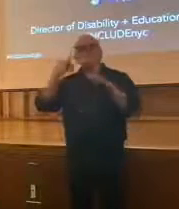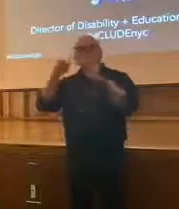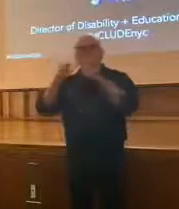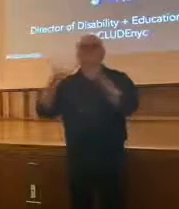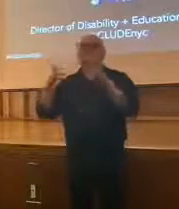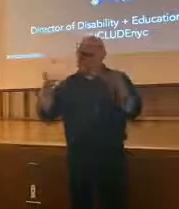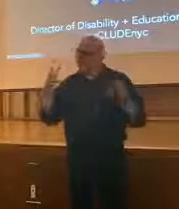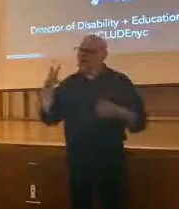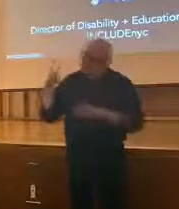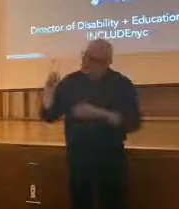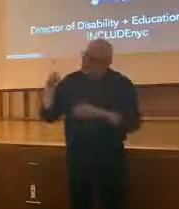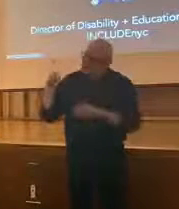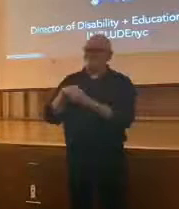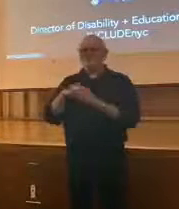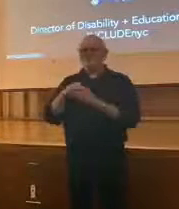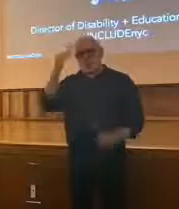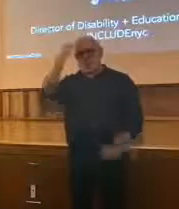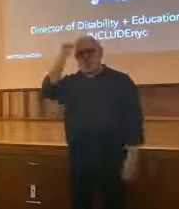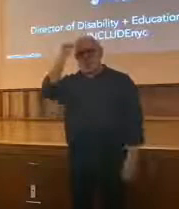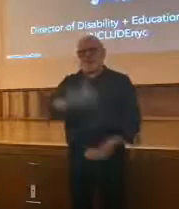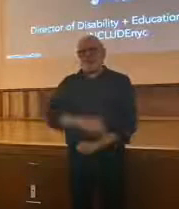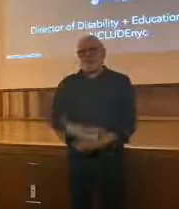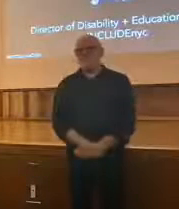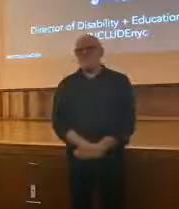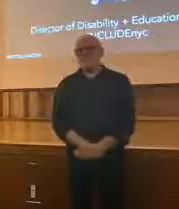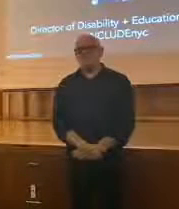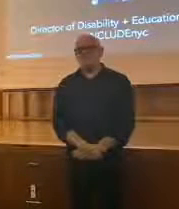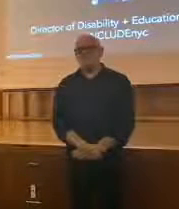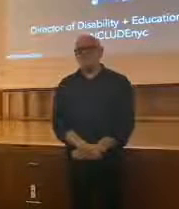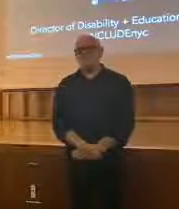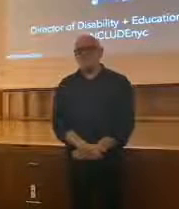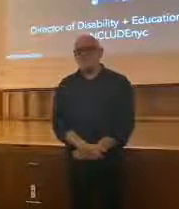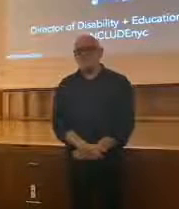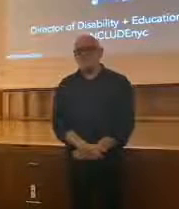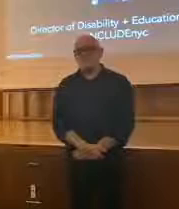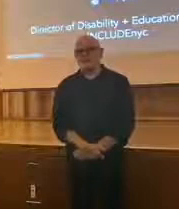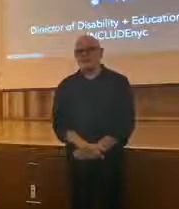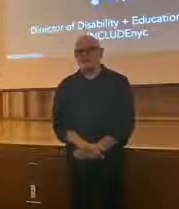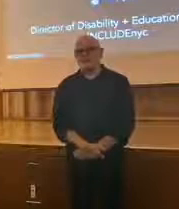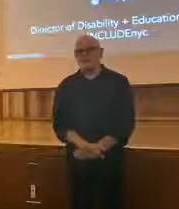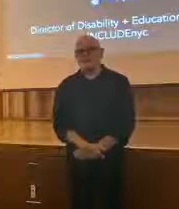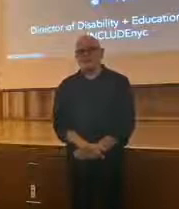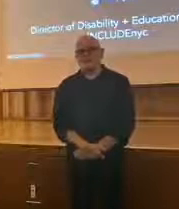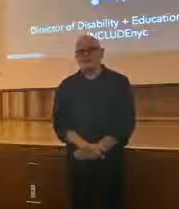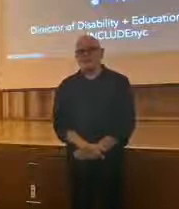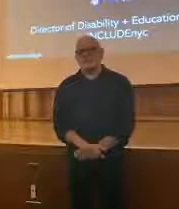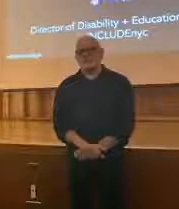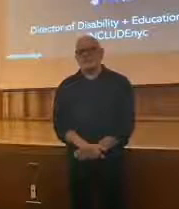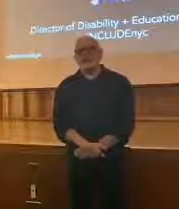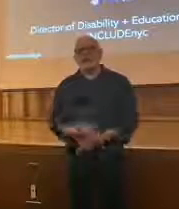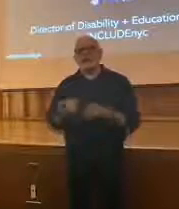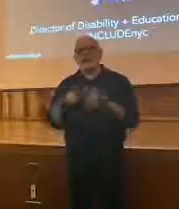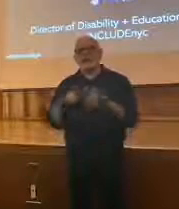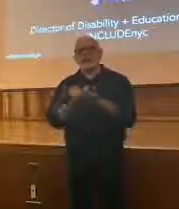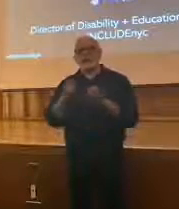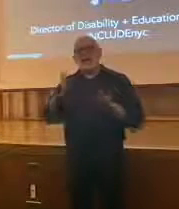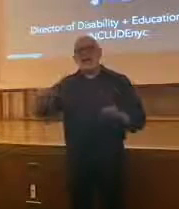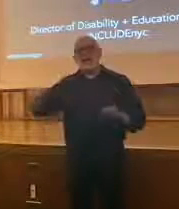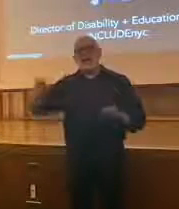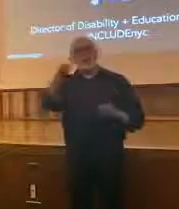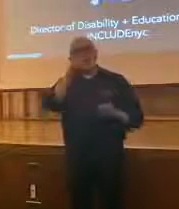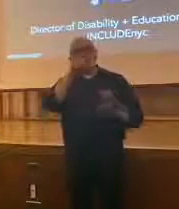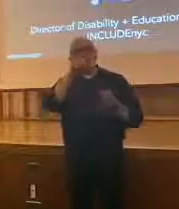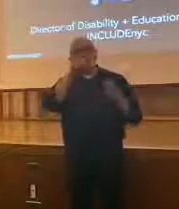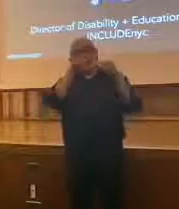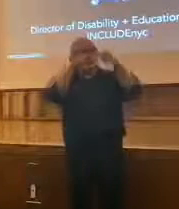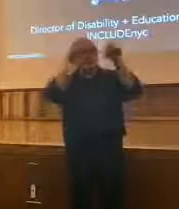present information, the mindfulness you use when creating and posting content for websites, etc. I